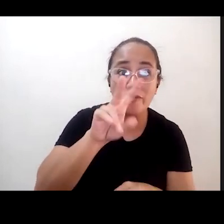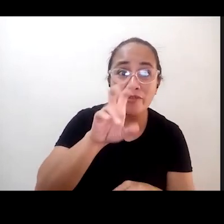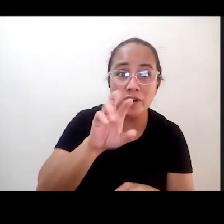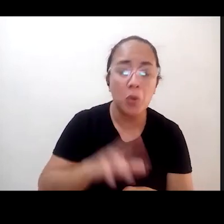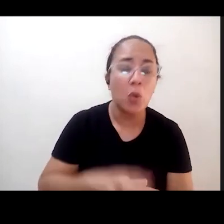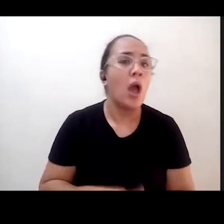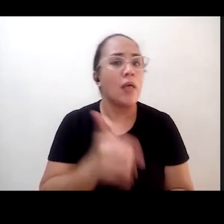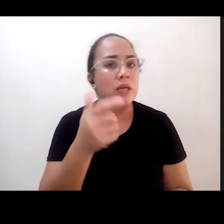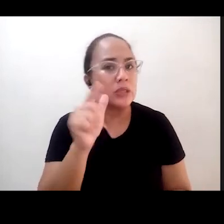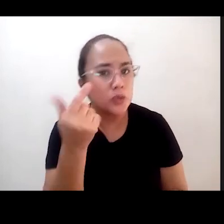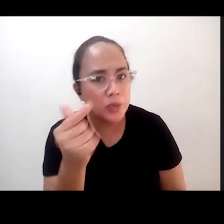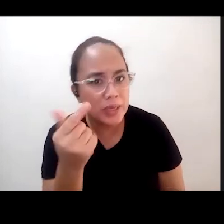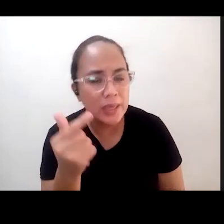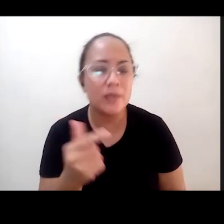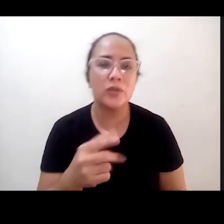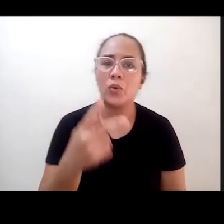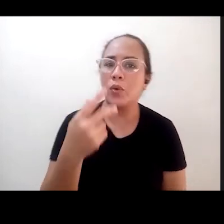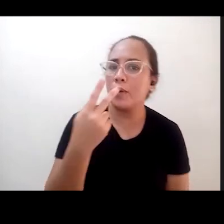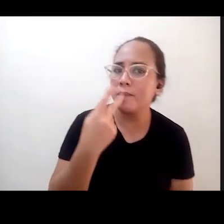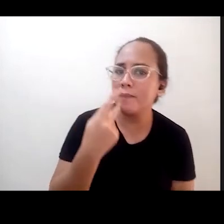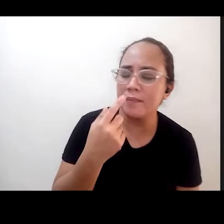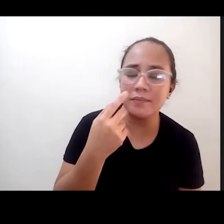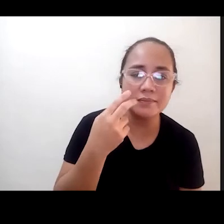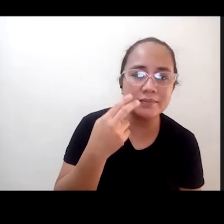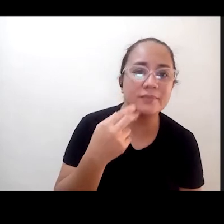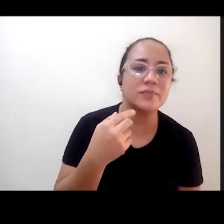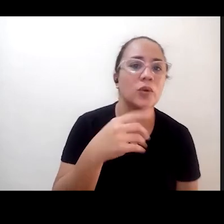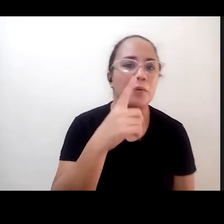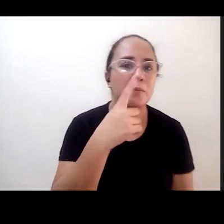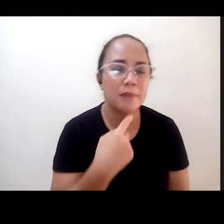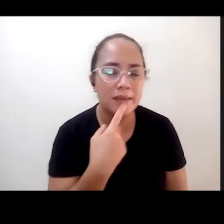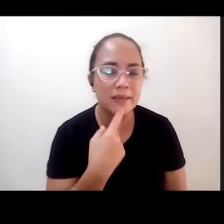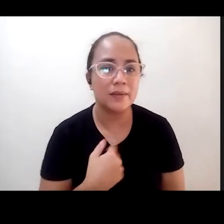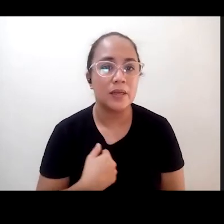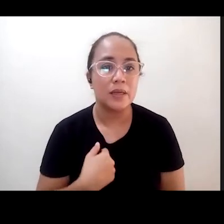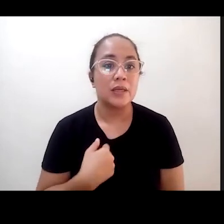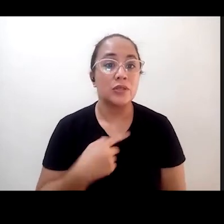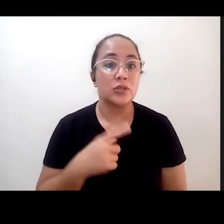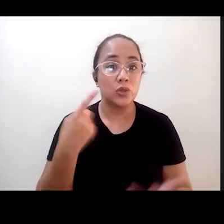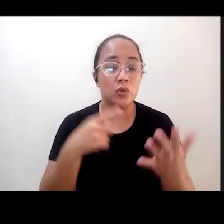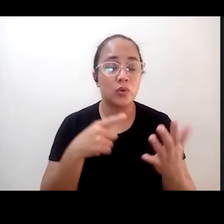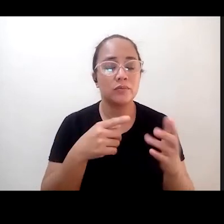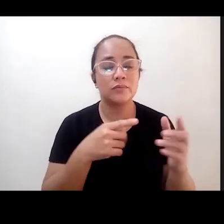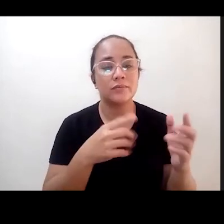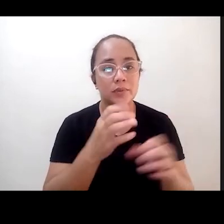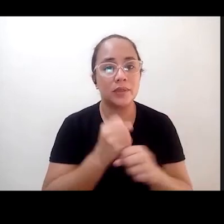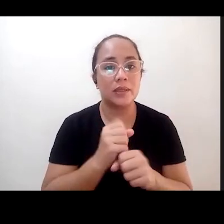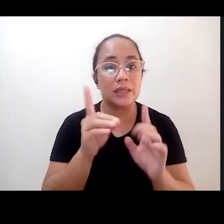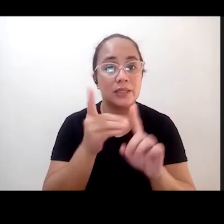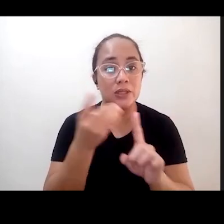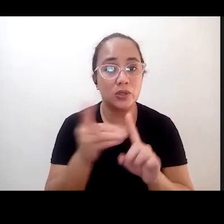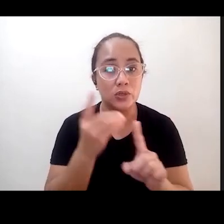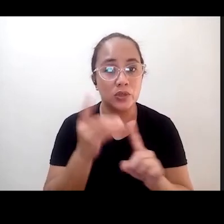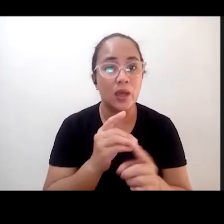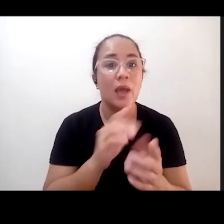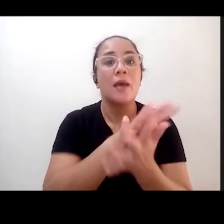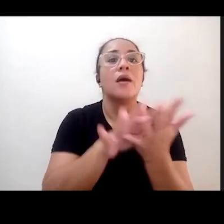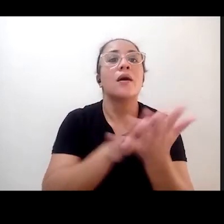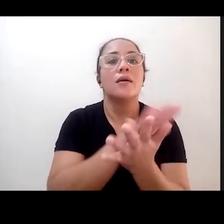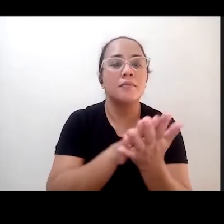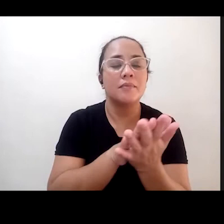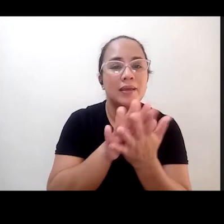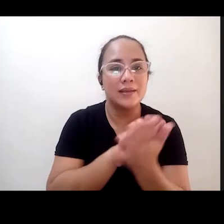cover, or pink cover, or red cover. So we got to the dictionary, big, combining all the dictionary